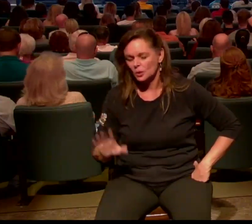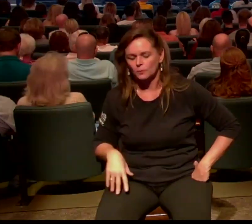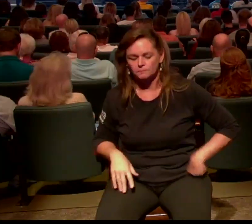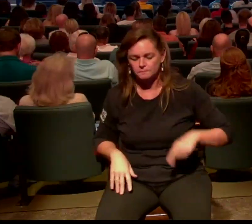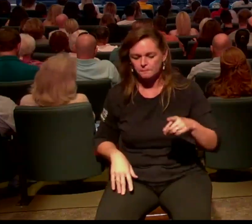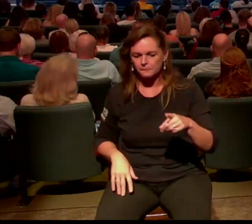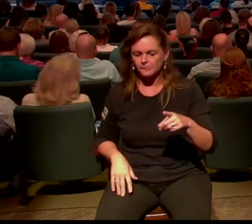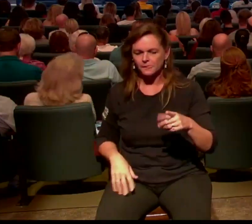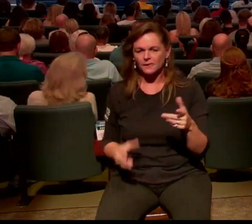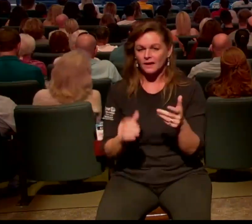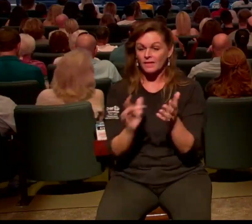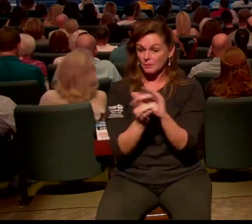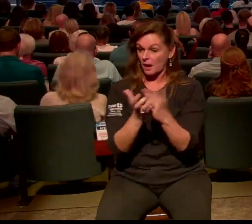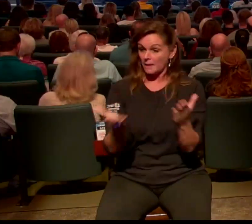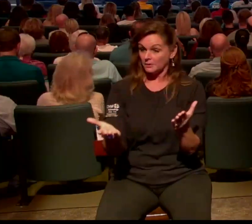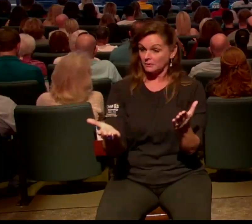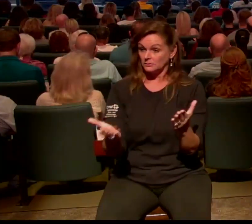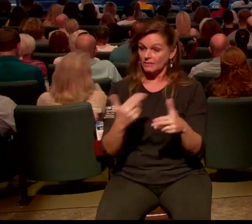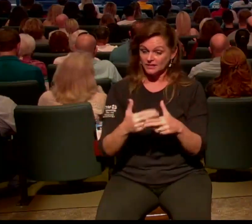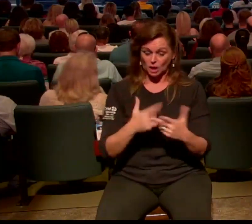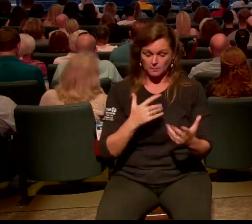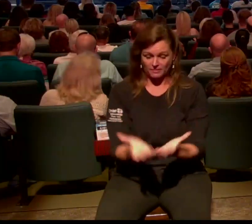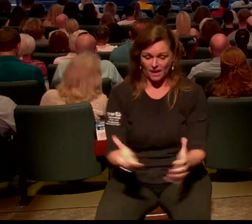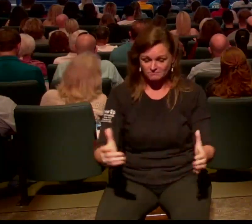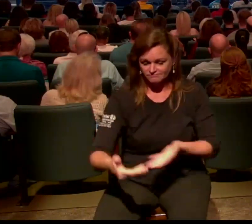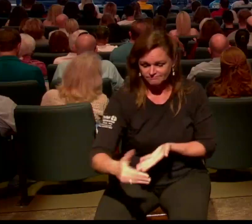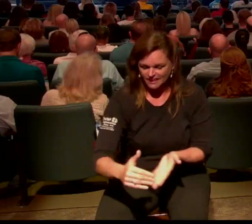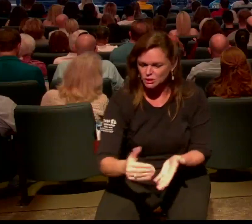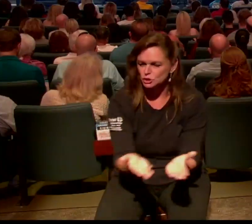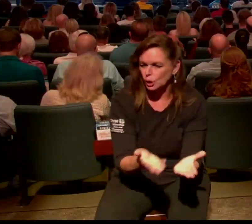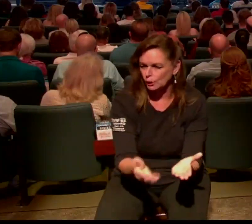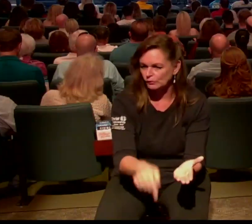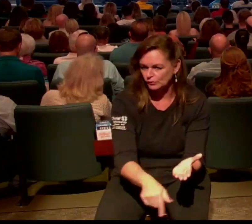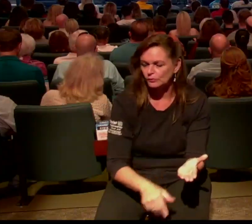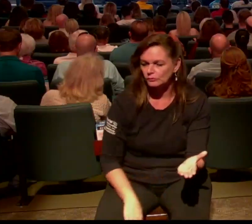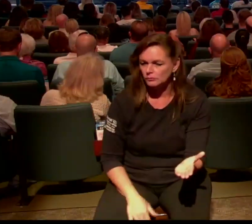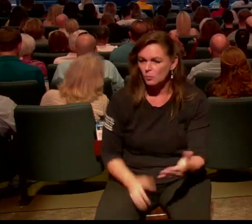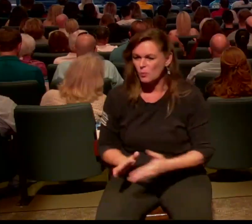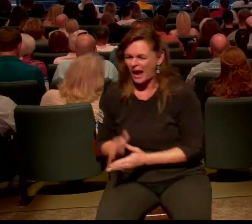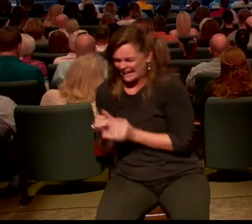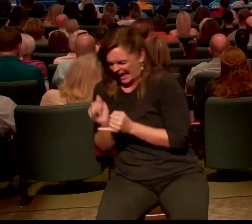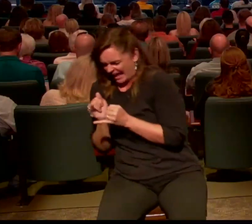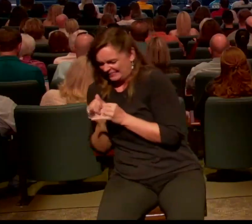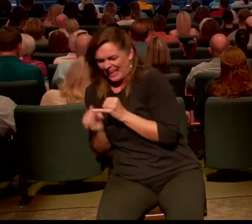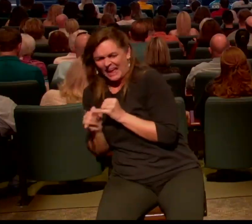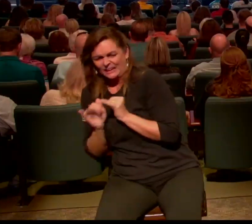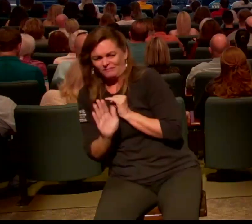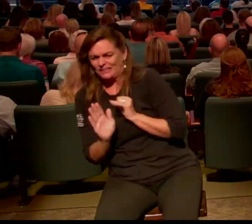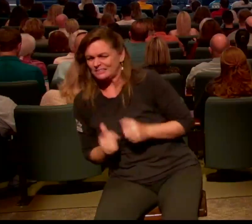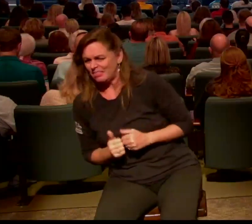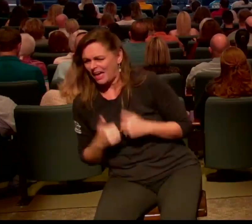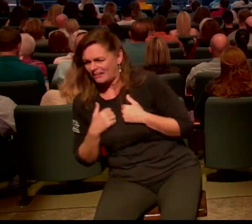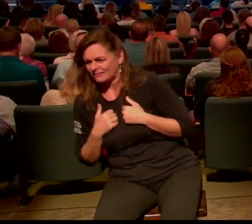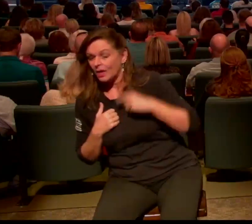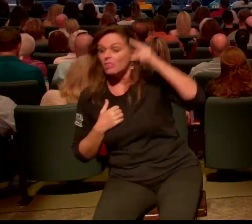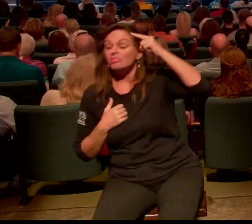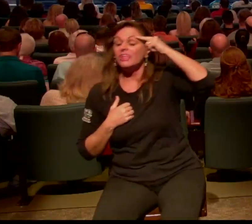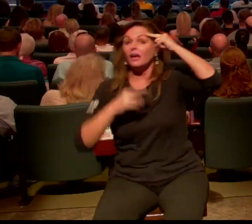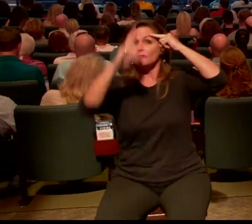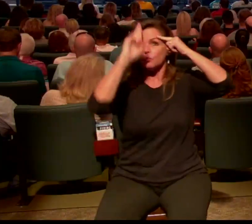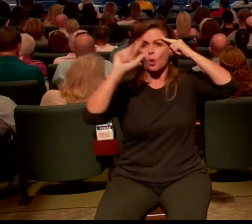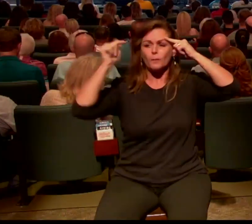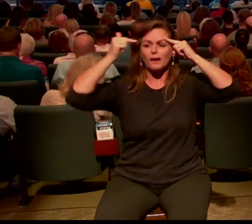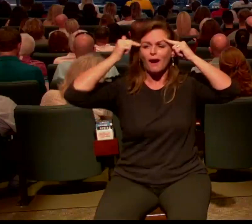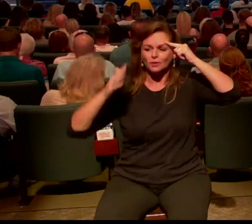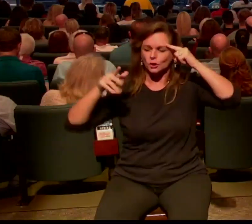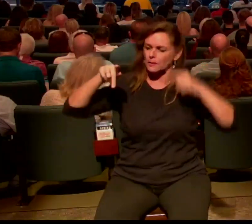basin's really even talked about, and it's both just right here in these couple of chapters, right in the last time. Because if you remember Pilate, when the people